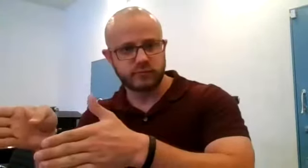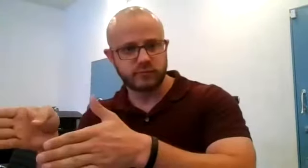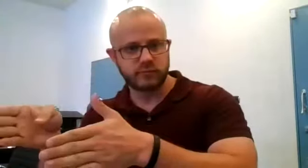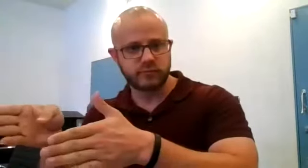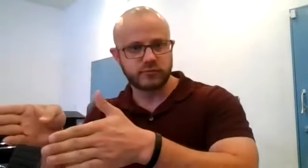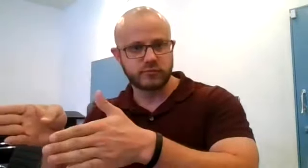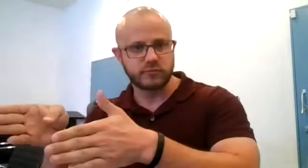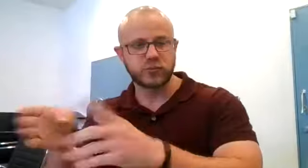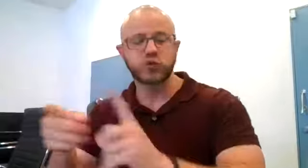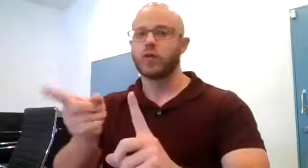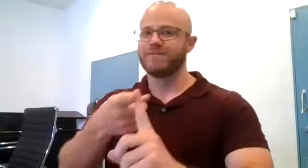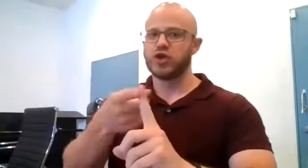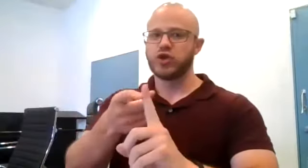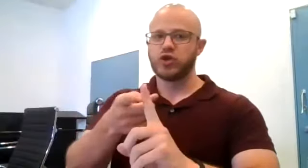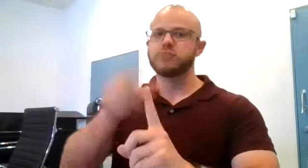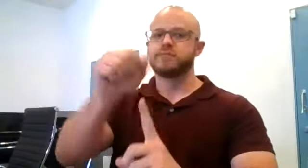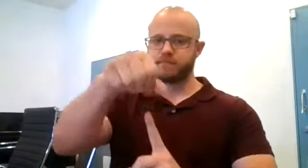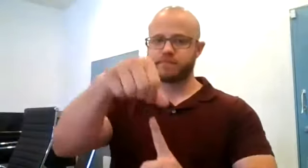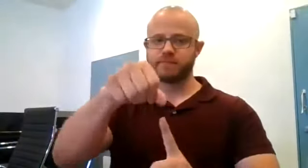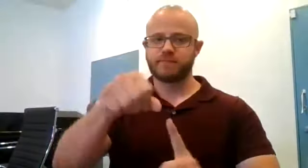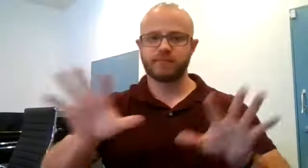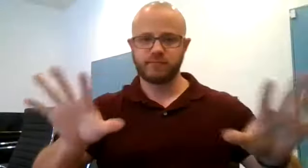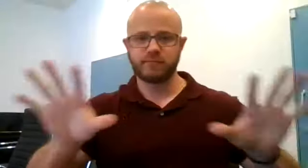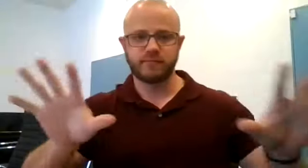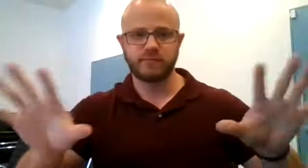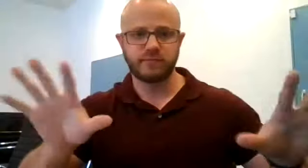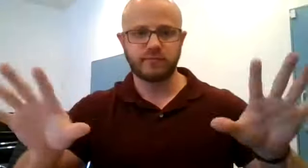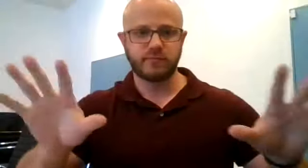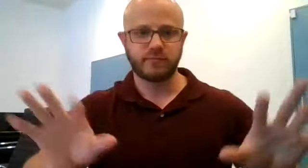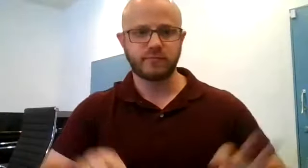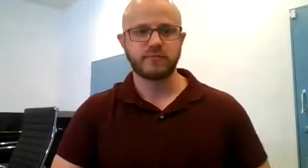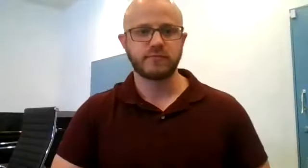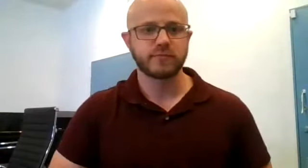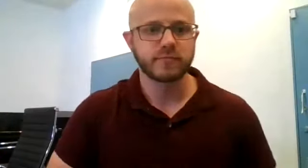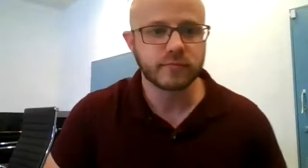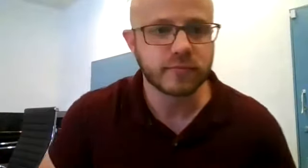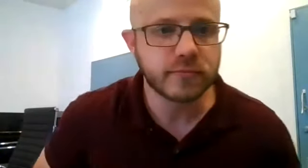focus on this. You can do it that way. So this would be first, correct. Children's a little different.